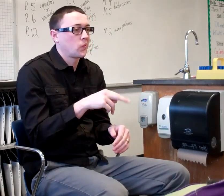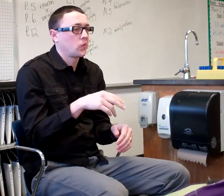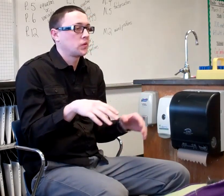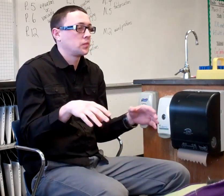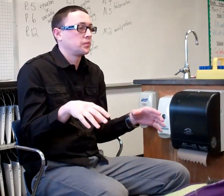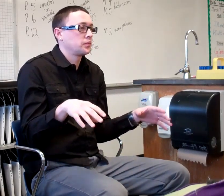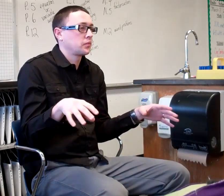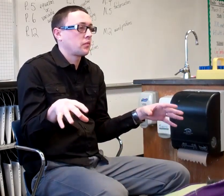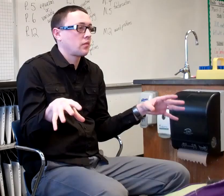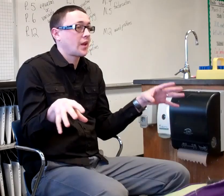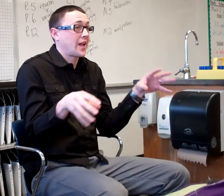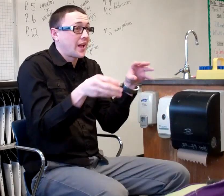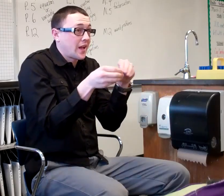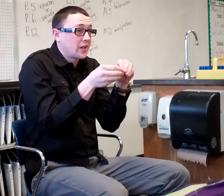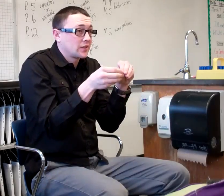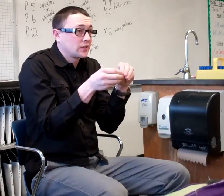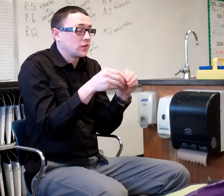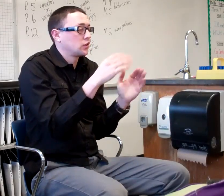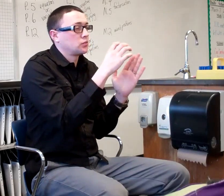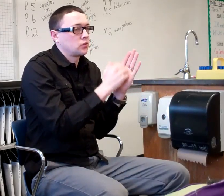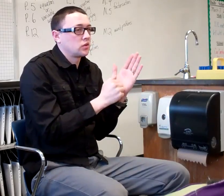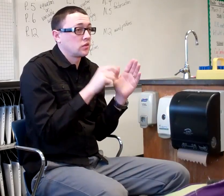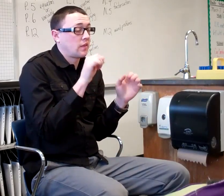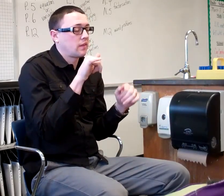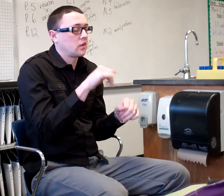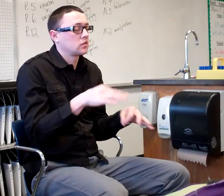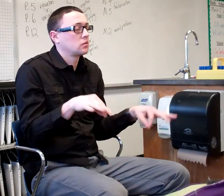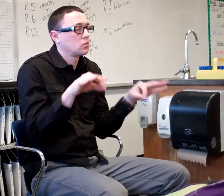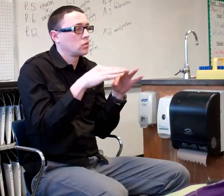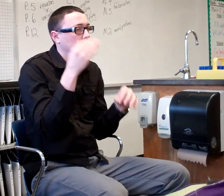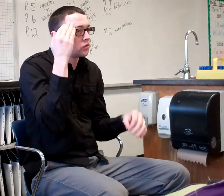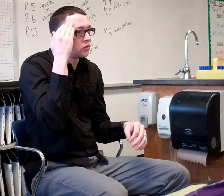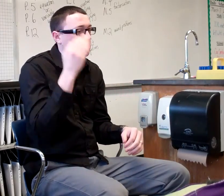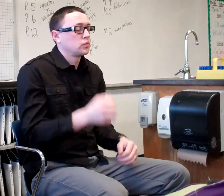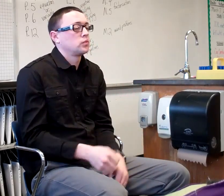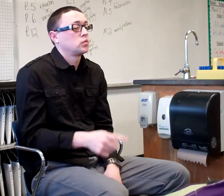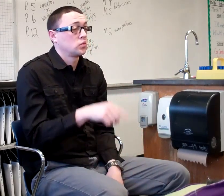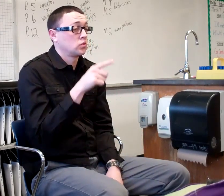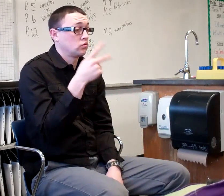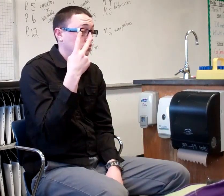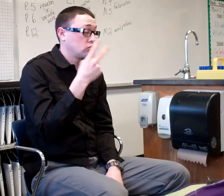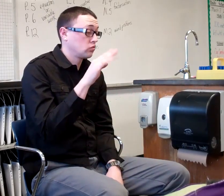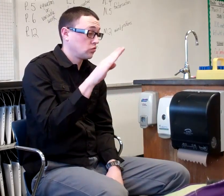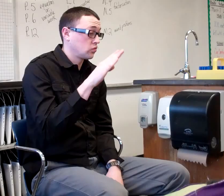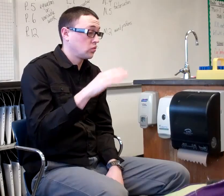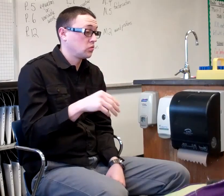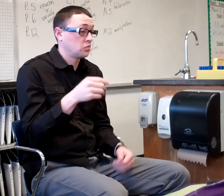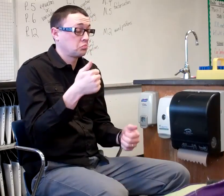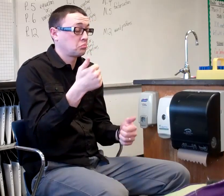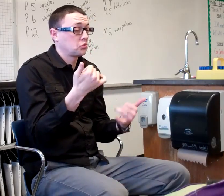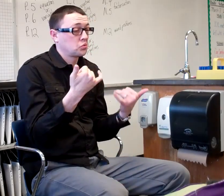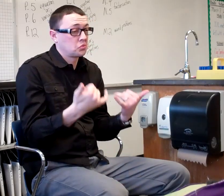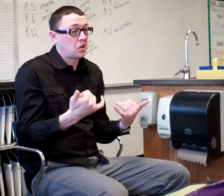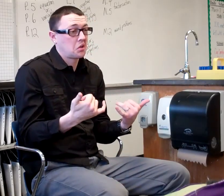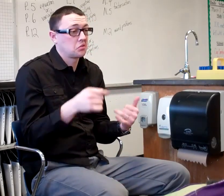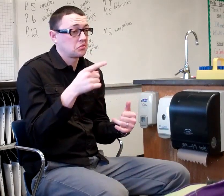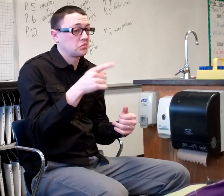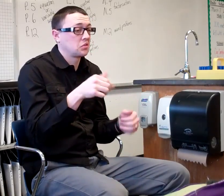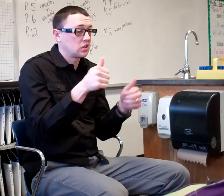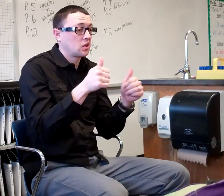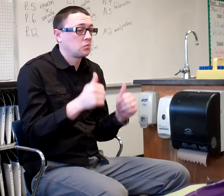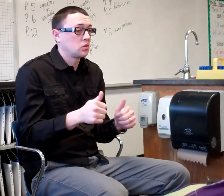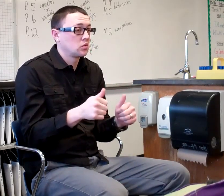you the feedback that that's an important thing to know. When you did your checking on today's assignment, that's important to do. You know, orders